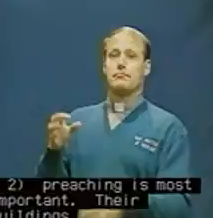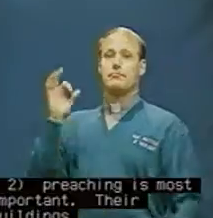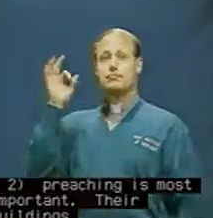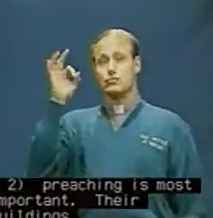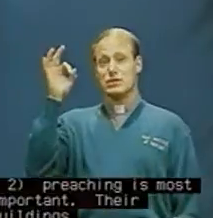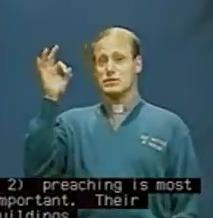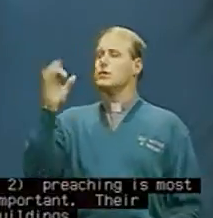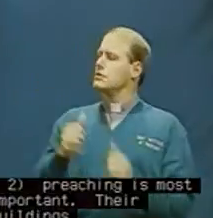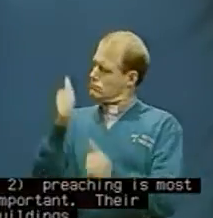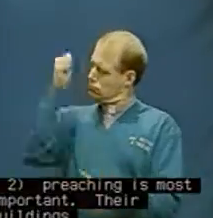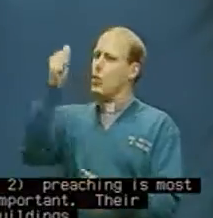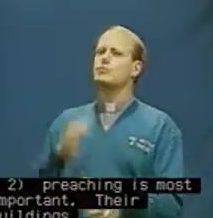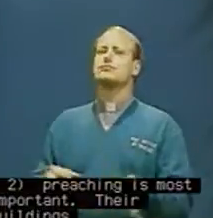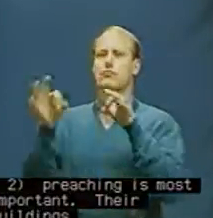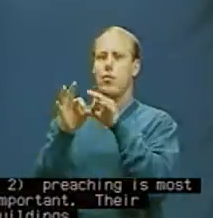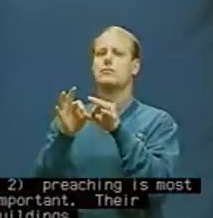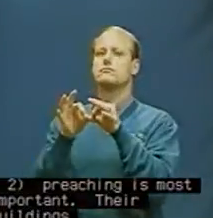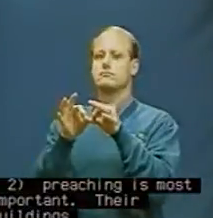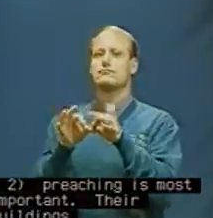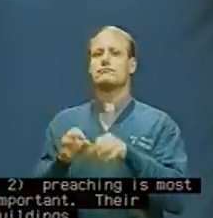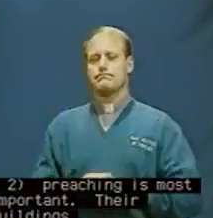Second, preaching is most important. Their buildings